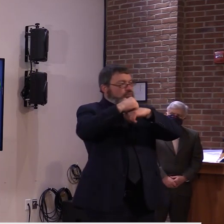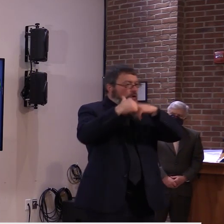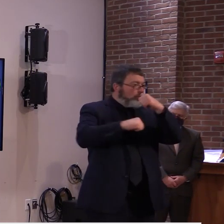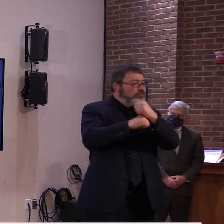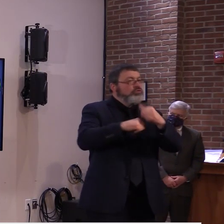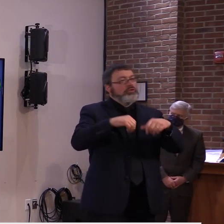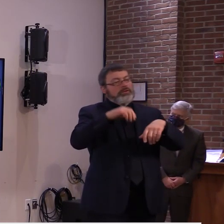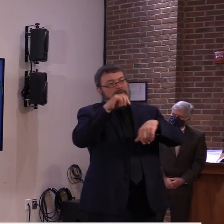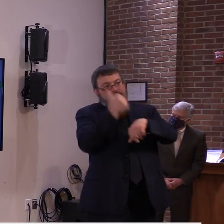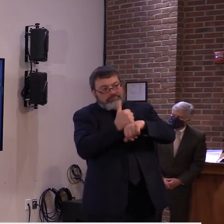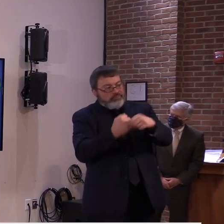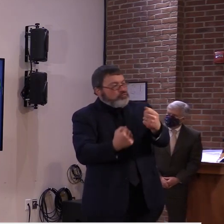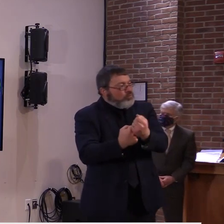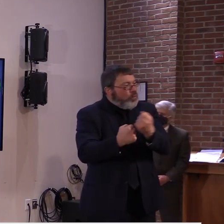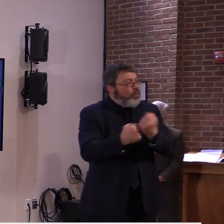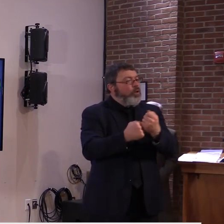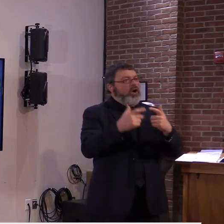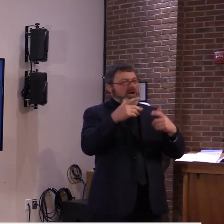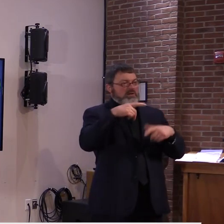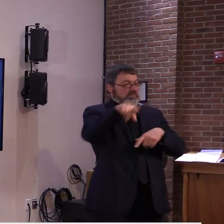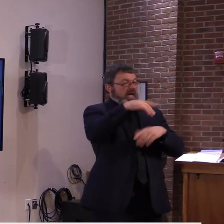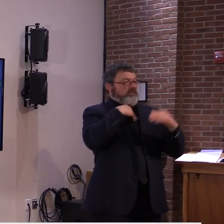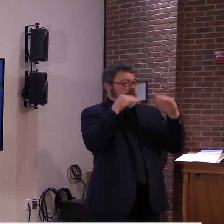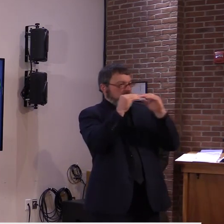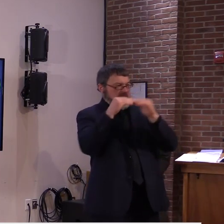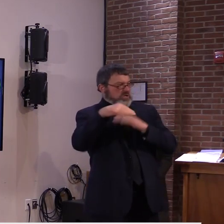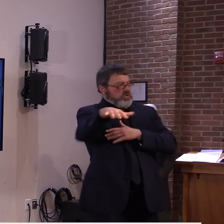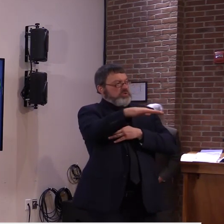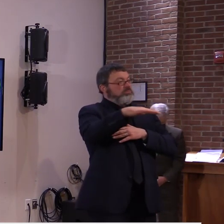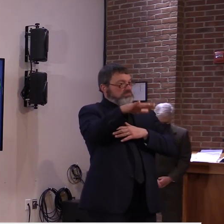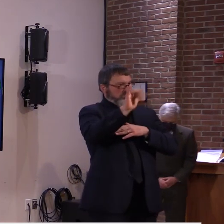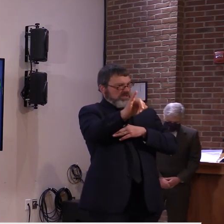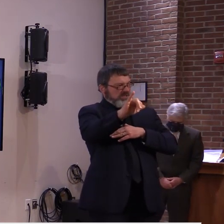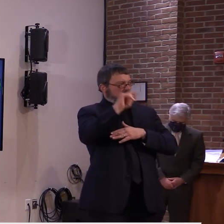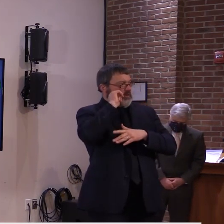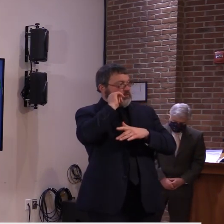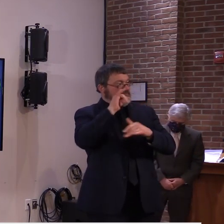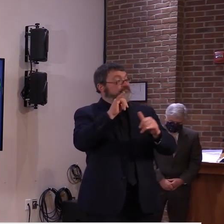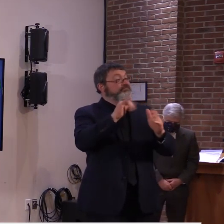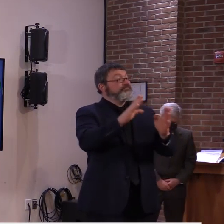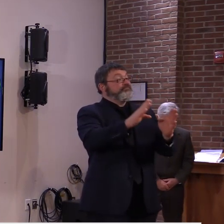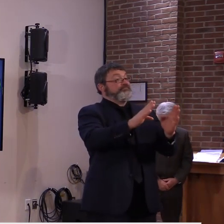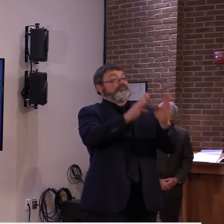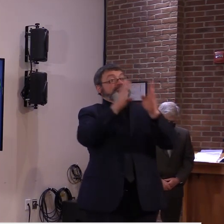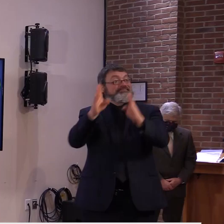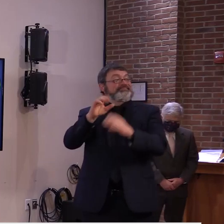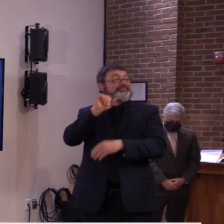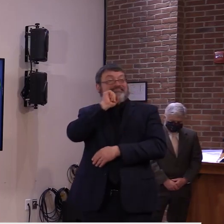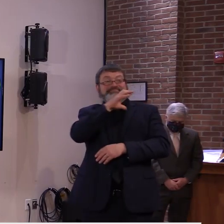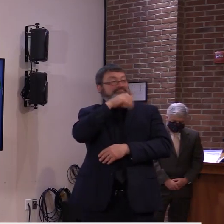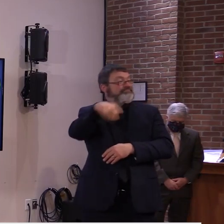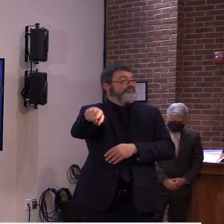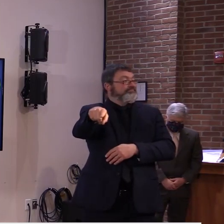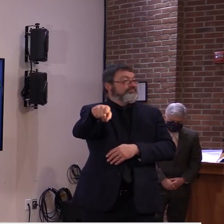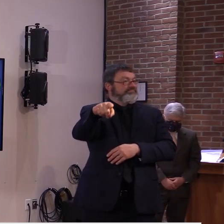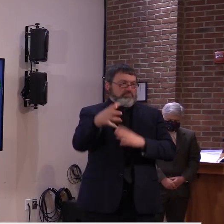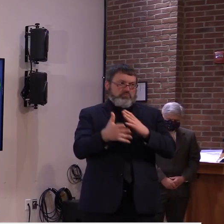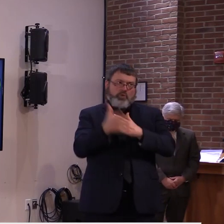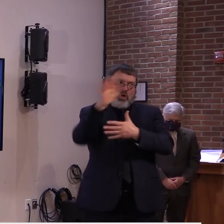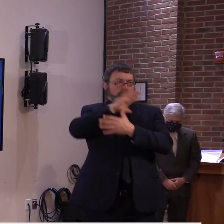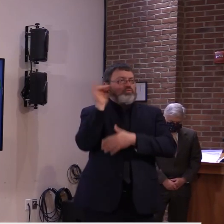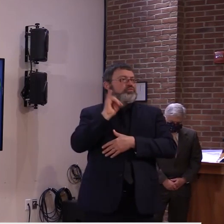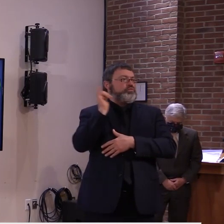fundamental provision of our commitment to keep our public schools open is so essential, so those adolescents have structure and routine and access